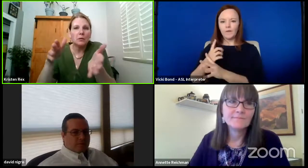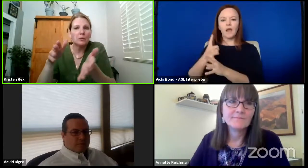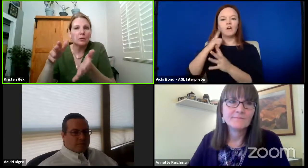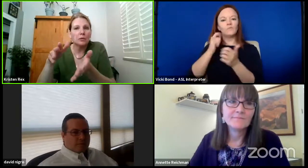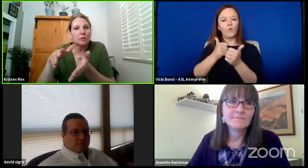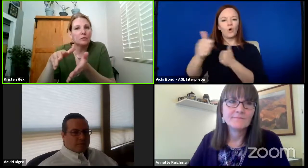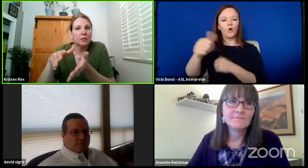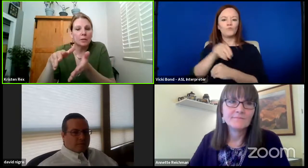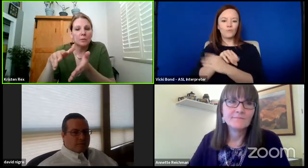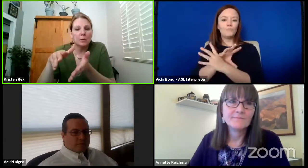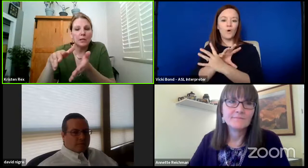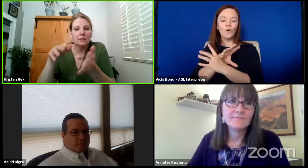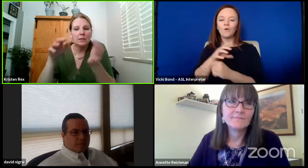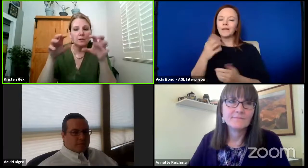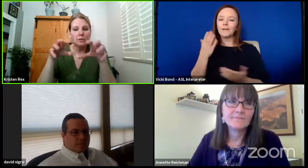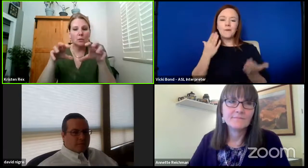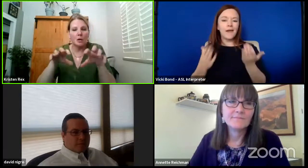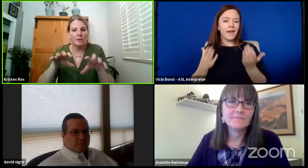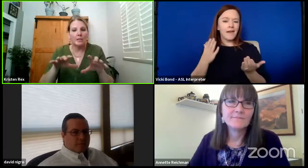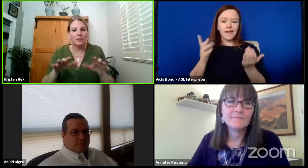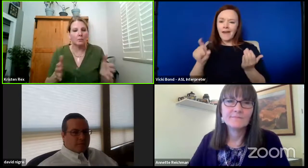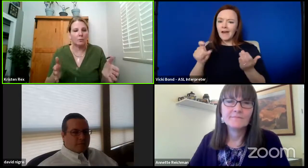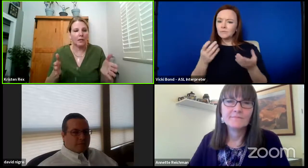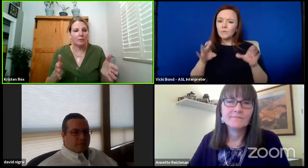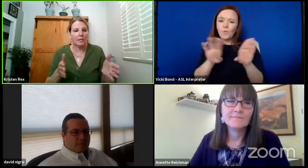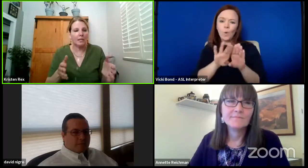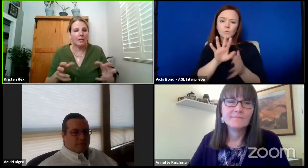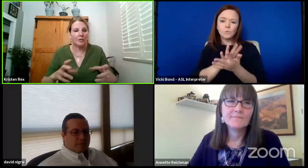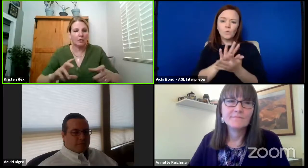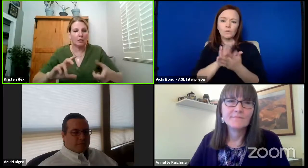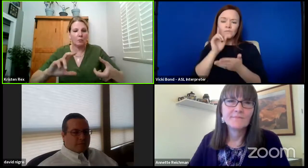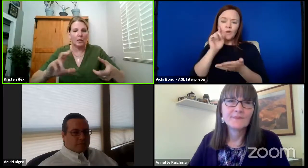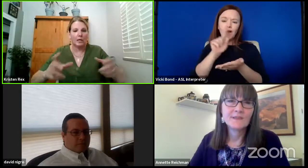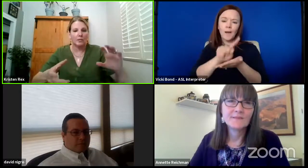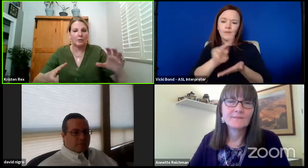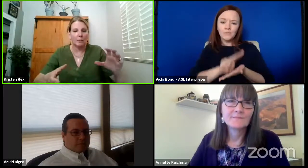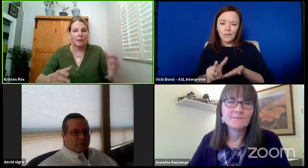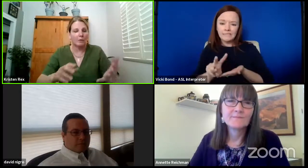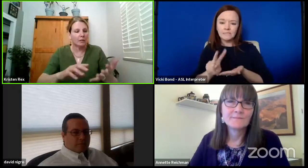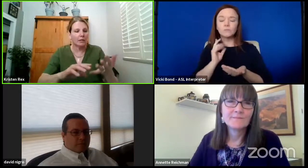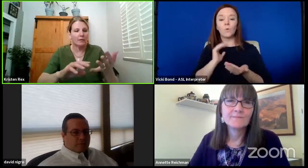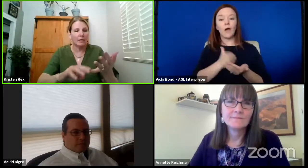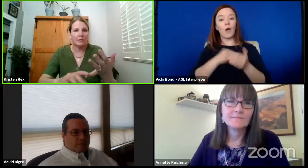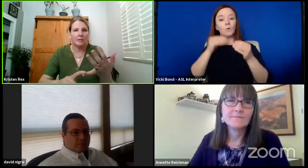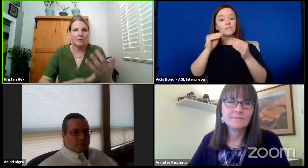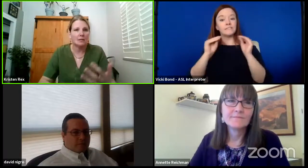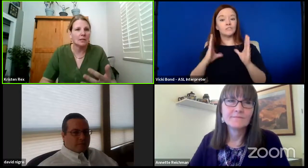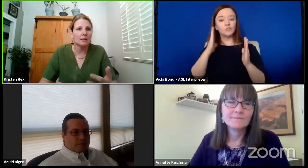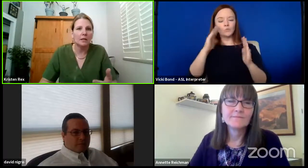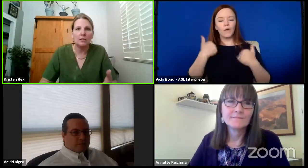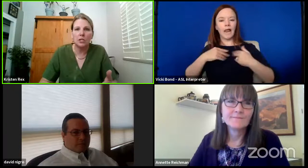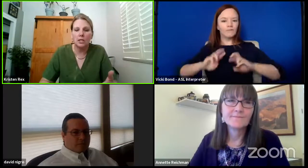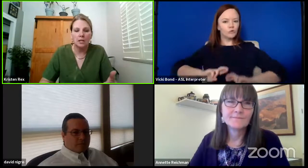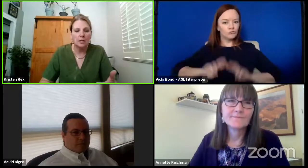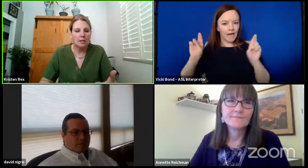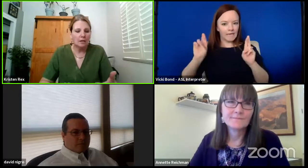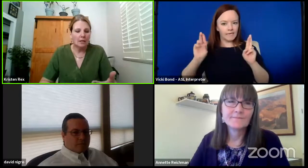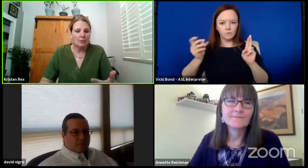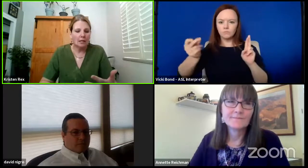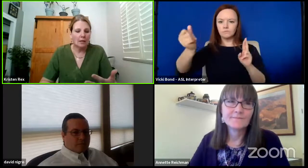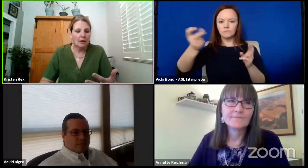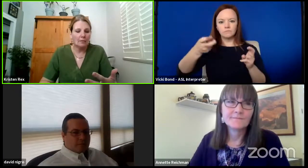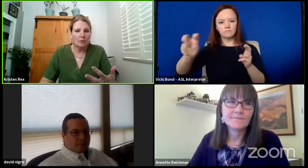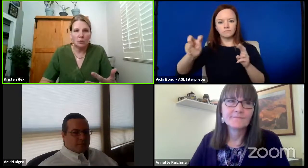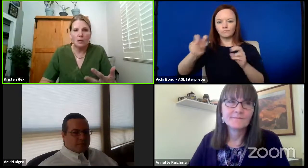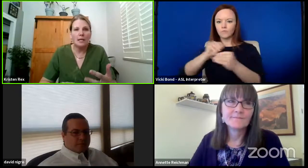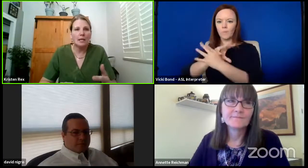we have to close our school for a couple weeks. So our teachers will have what they need to go right into remote. They'll have access to the technology, they